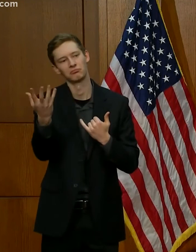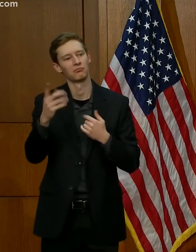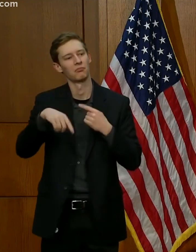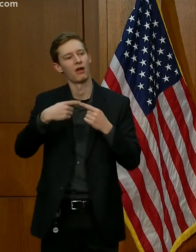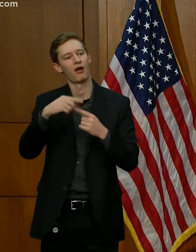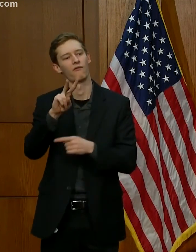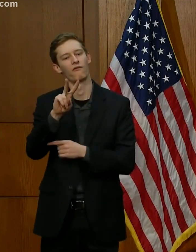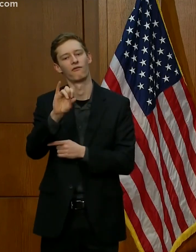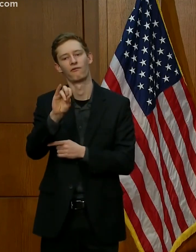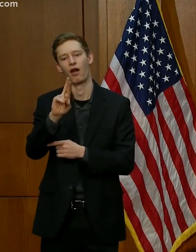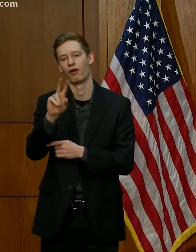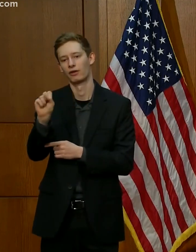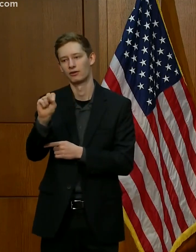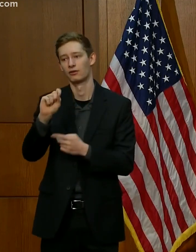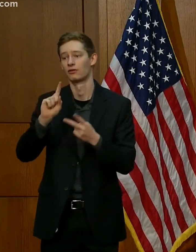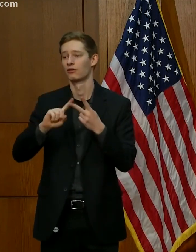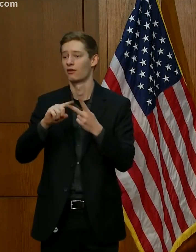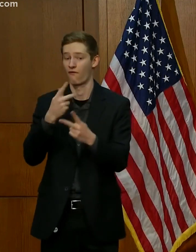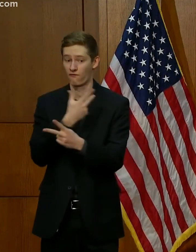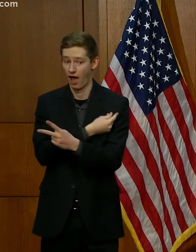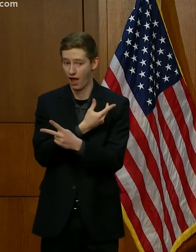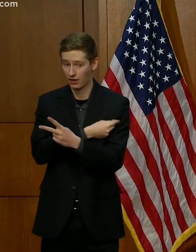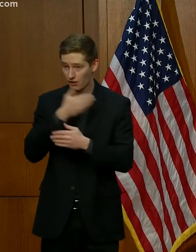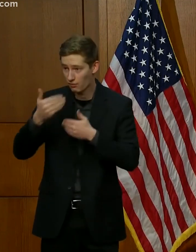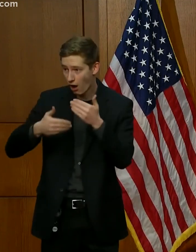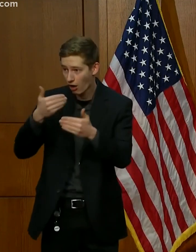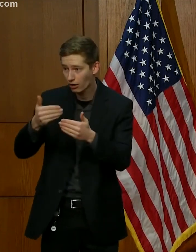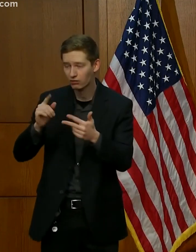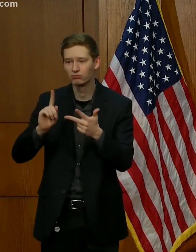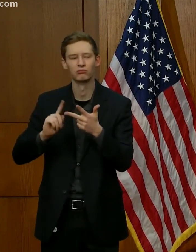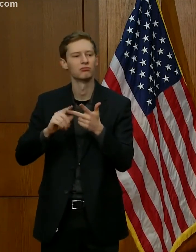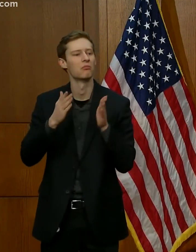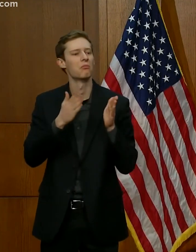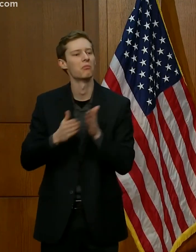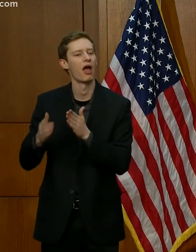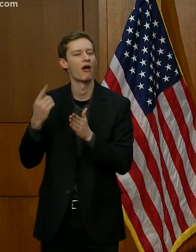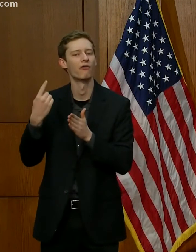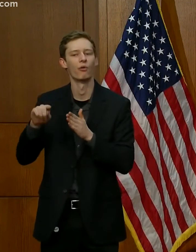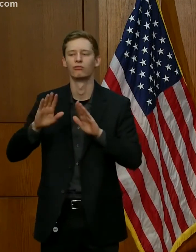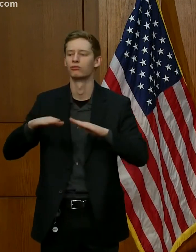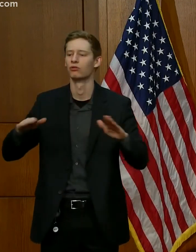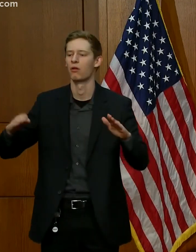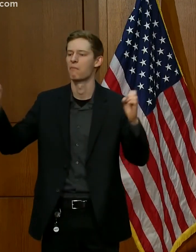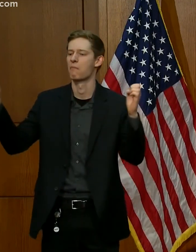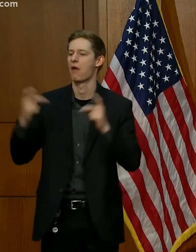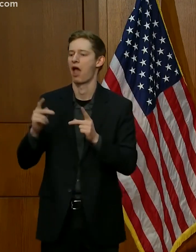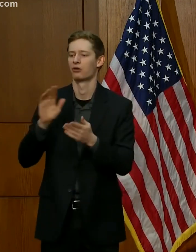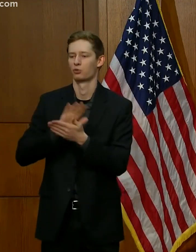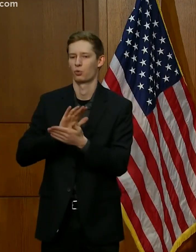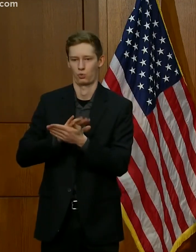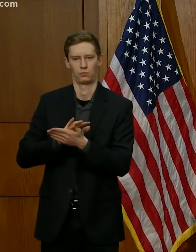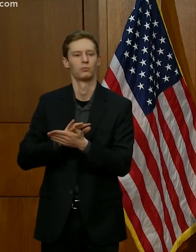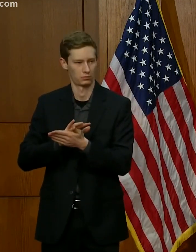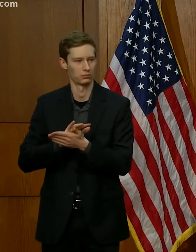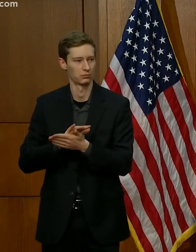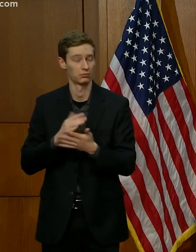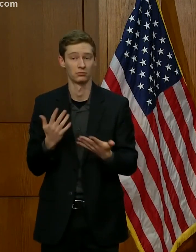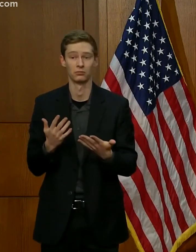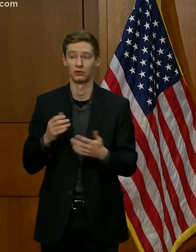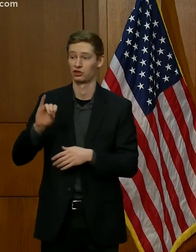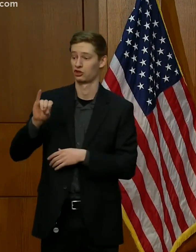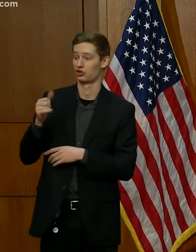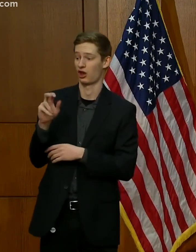our vaccination progress, and our plans to get children back into the classrooms. First, January was